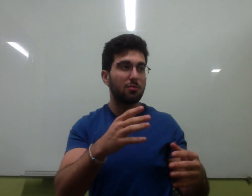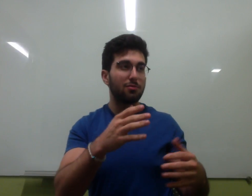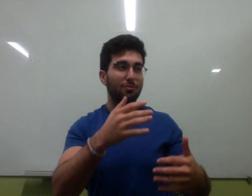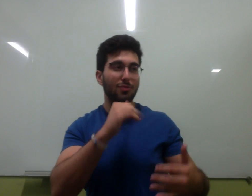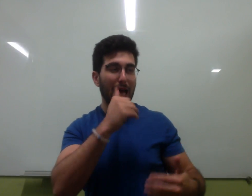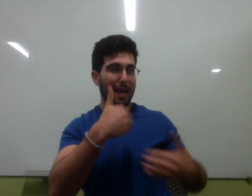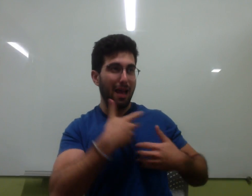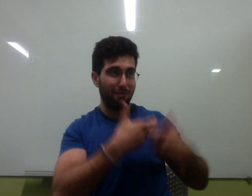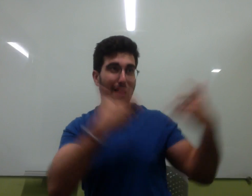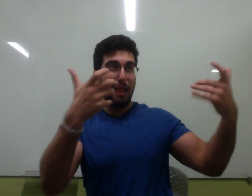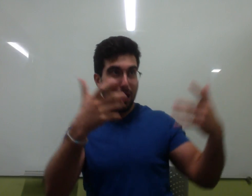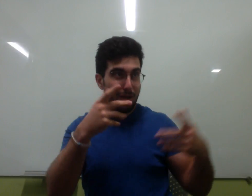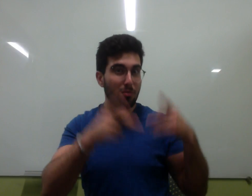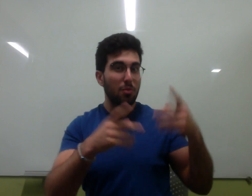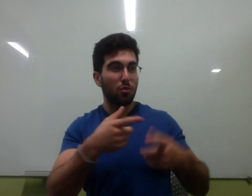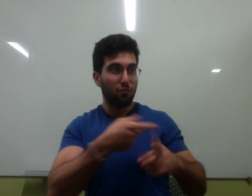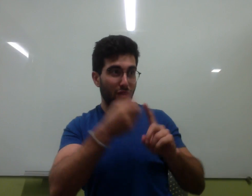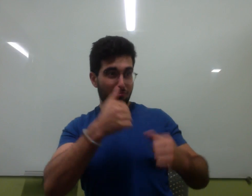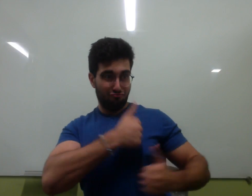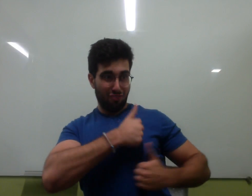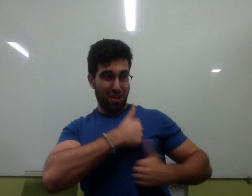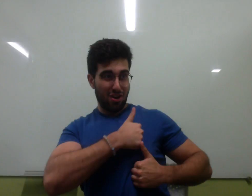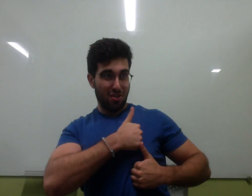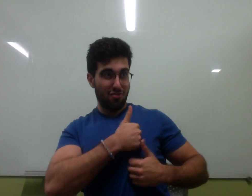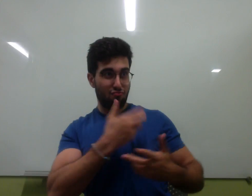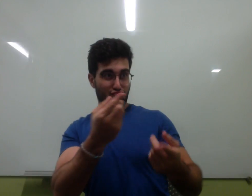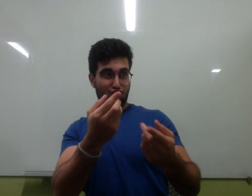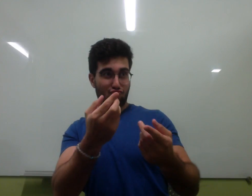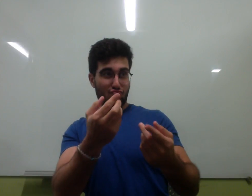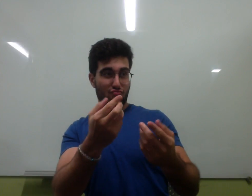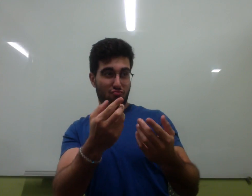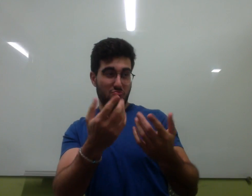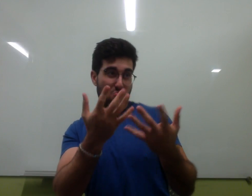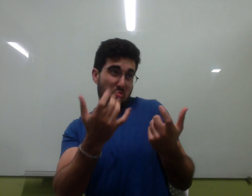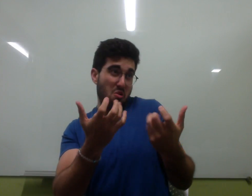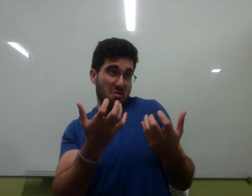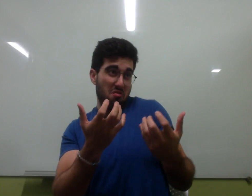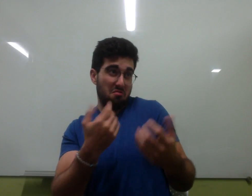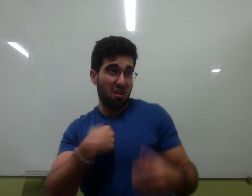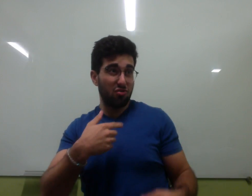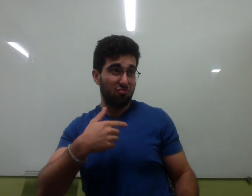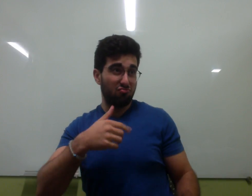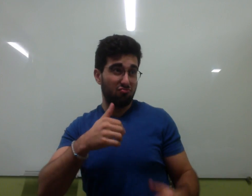Right? Nice at the very least. So, have you ever seen a giraffe run in person?